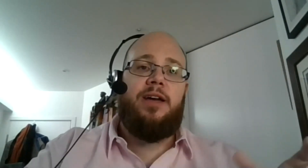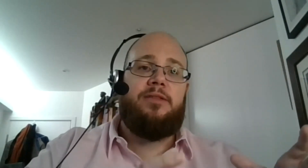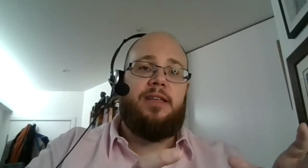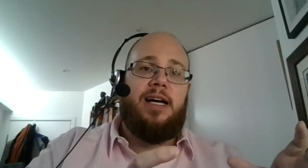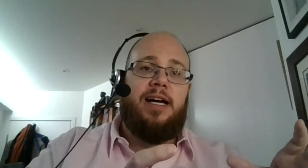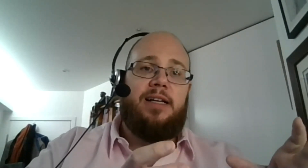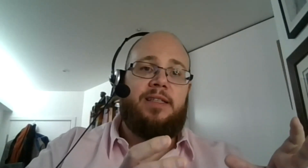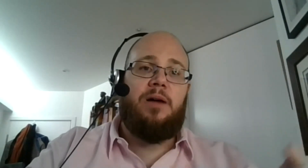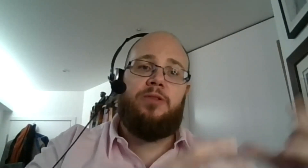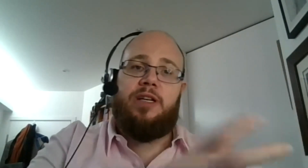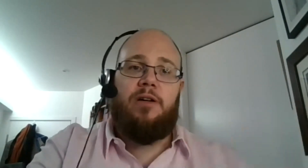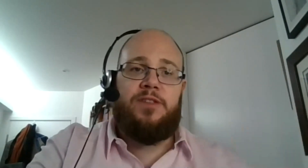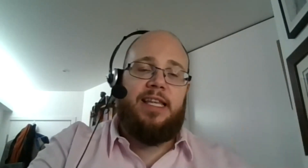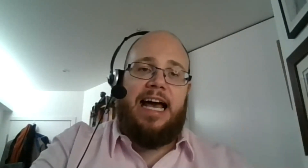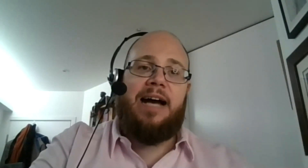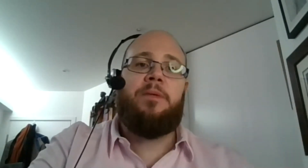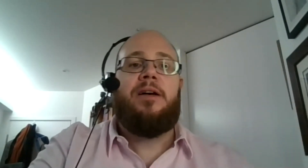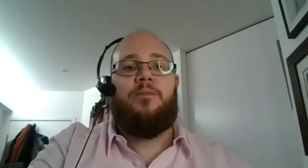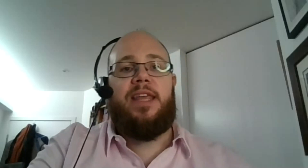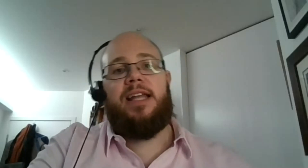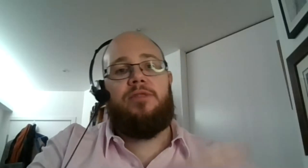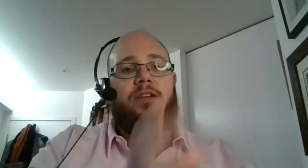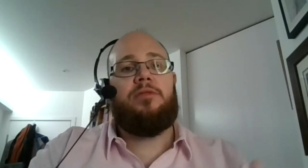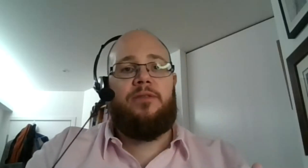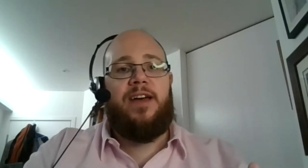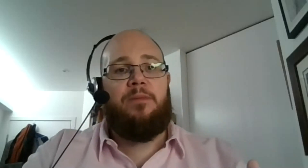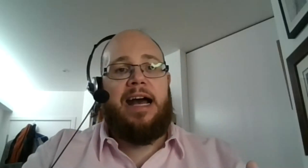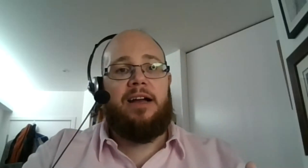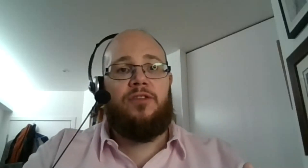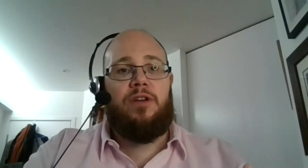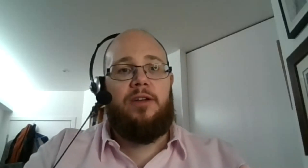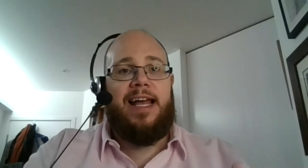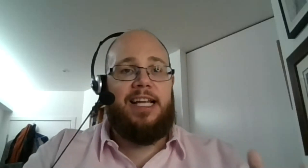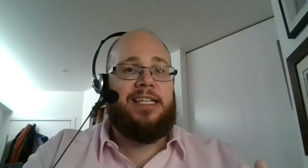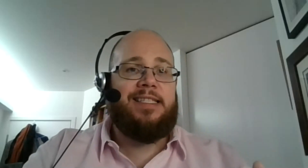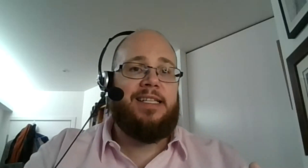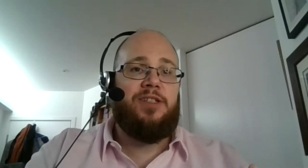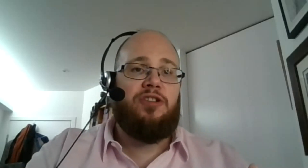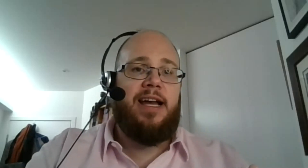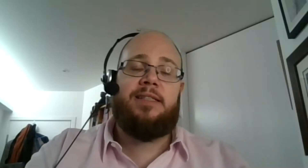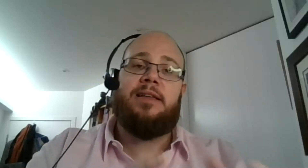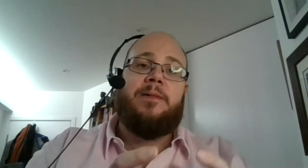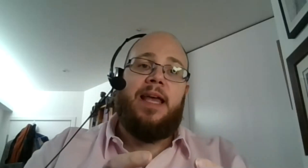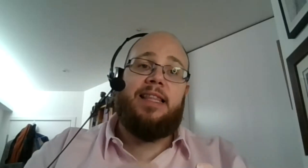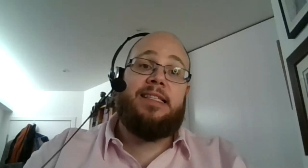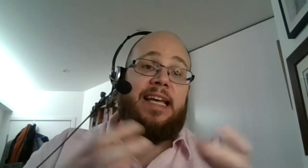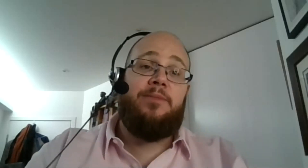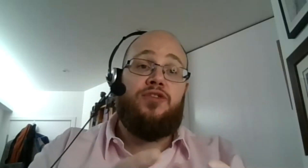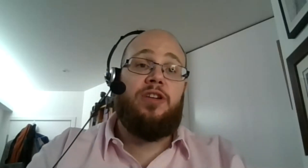Those samples go off to the lab. Then the results are fed back through NHS Test and Trace. And the same's true for